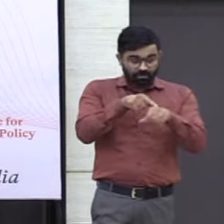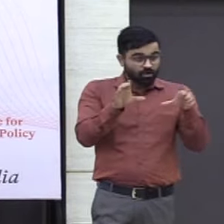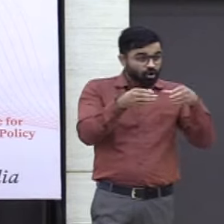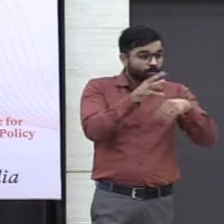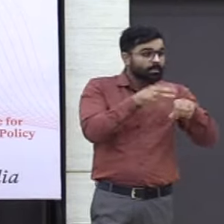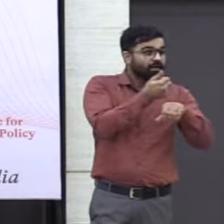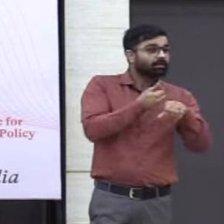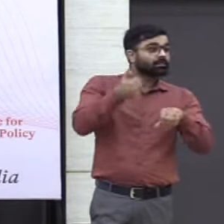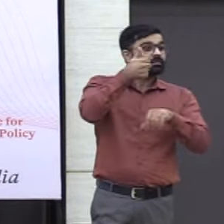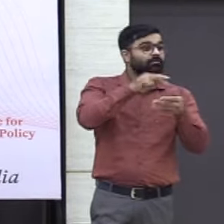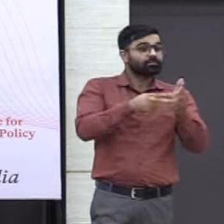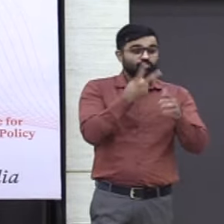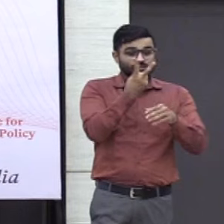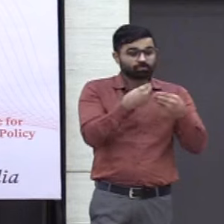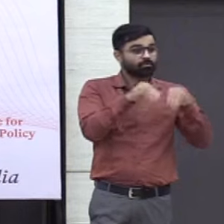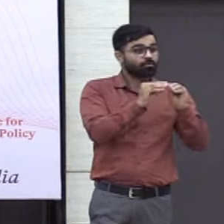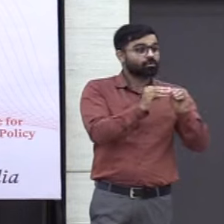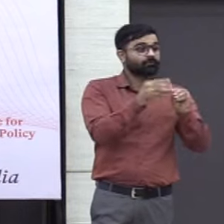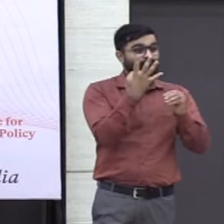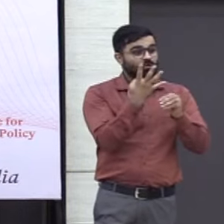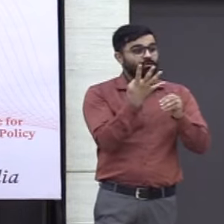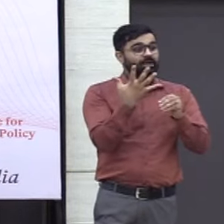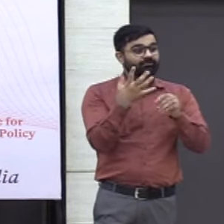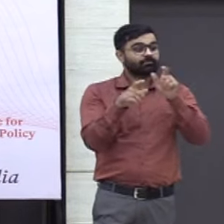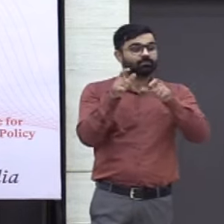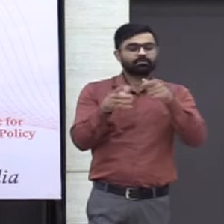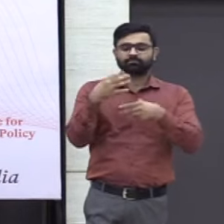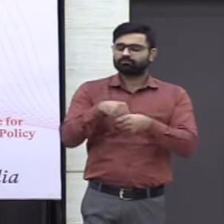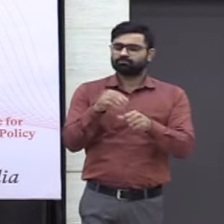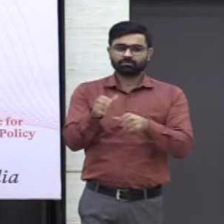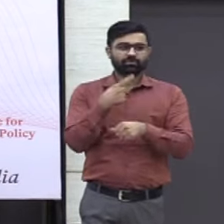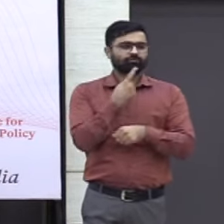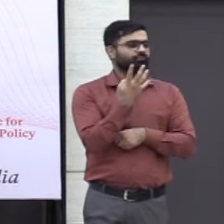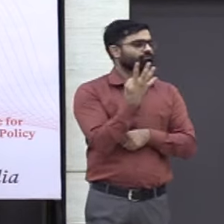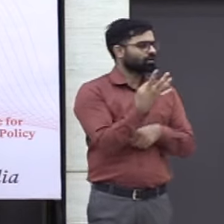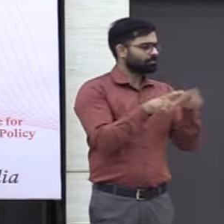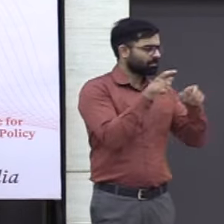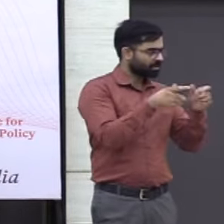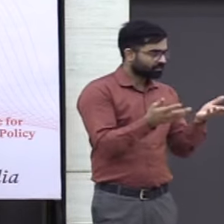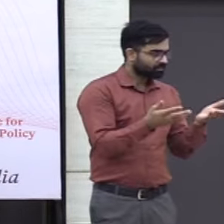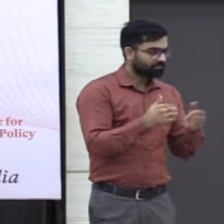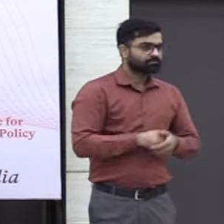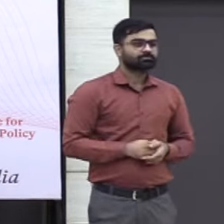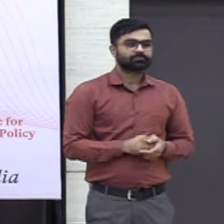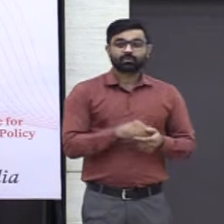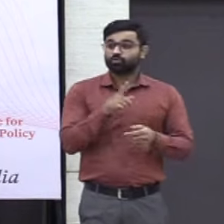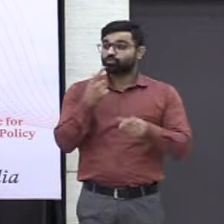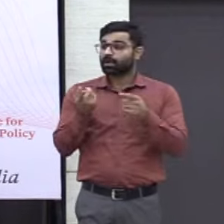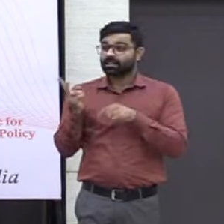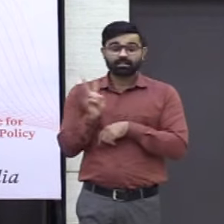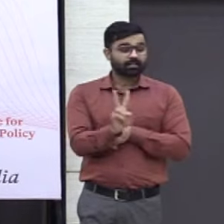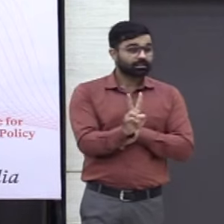organized crime syndicate? It's two or more persons. So if there are, say, 4 persons who are